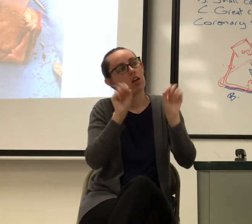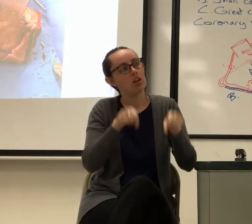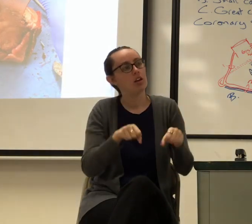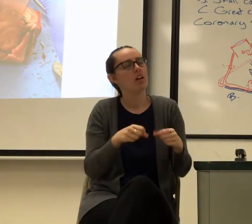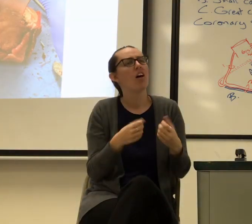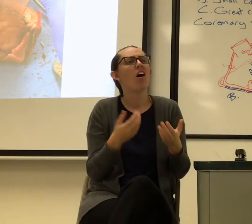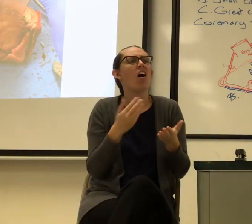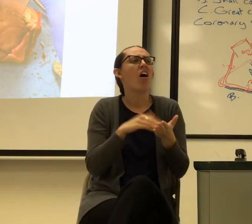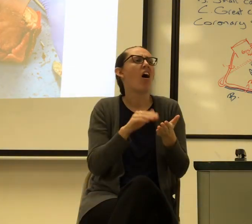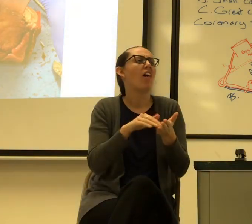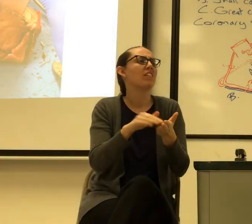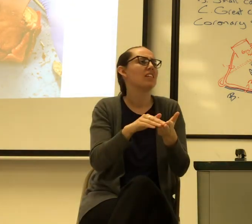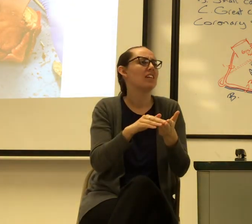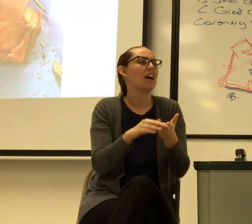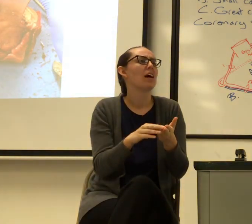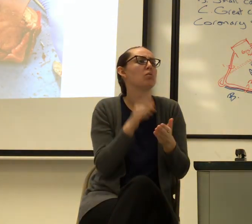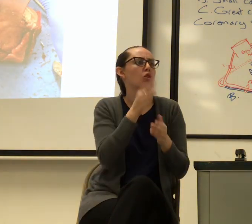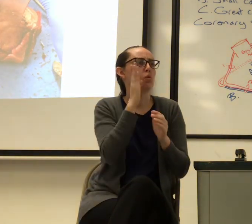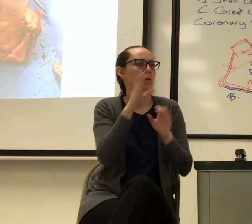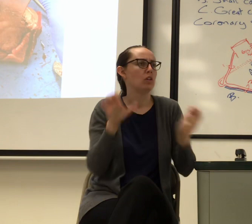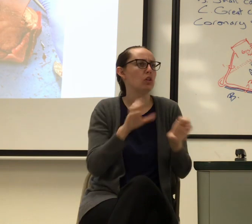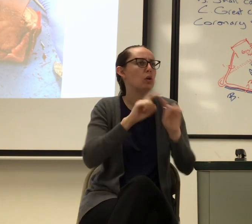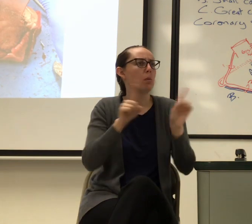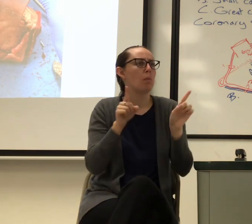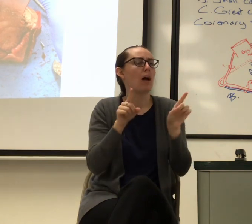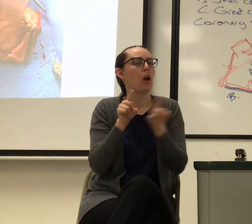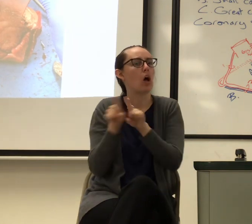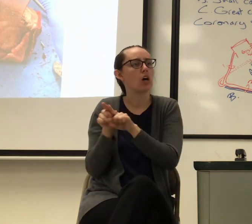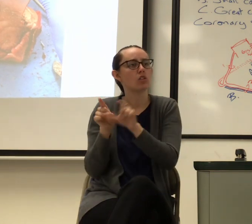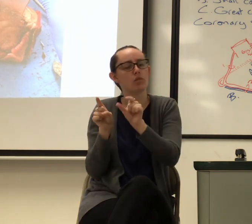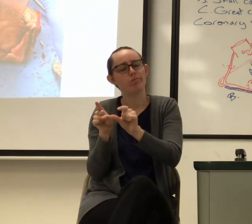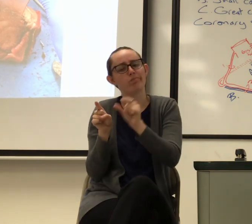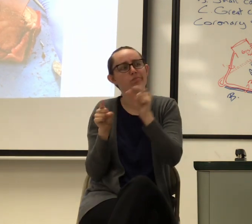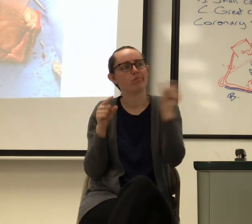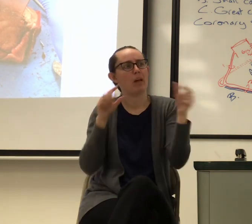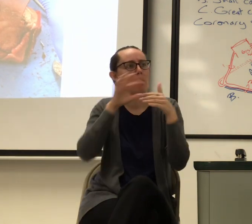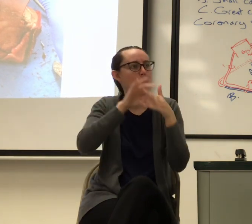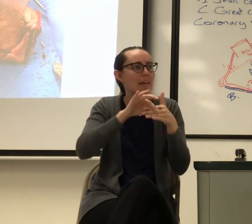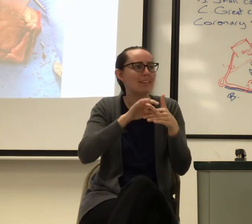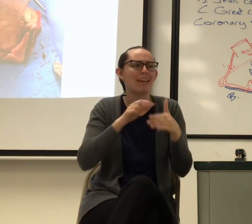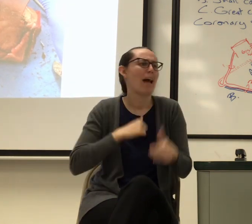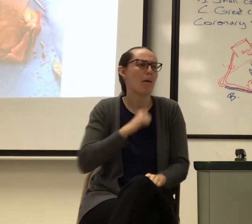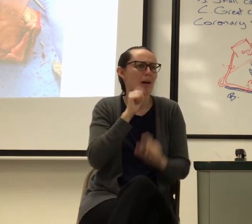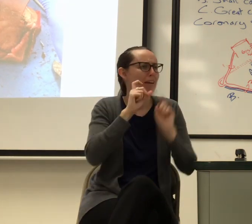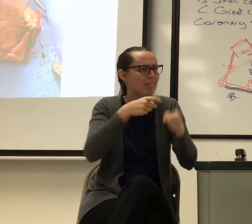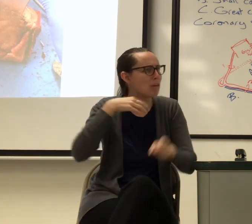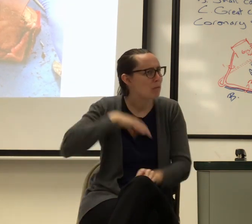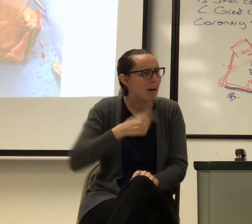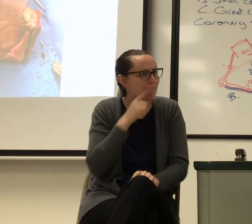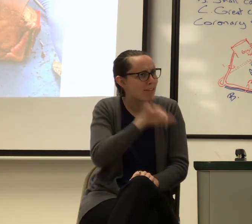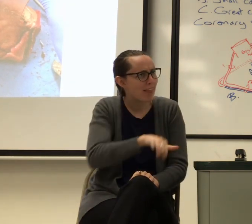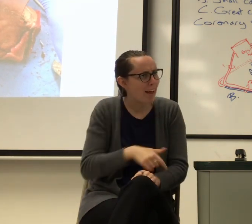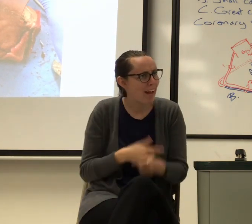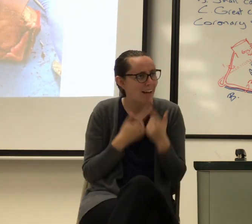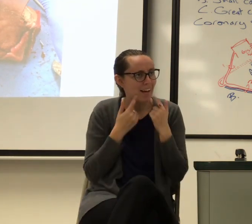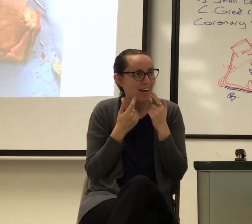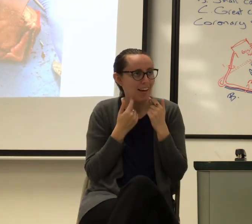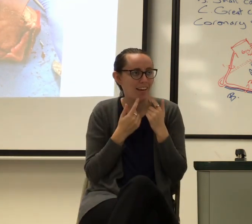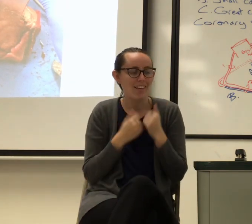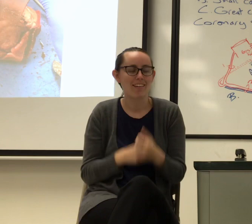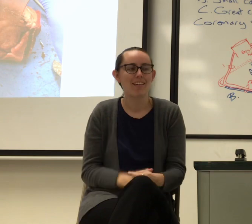it. I'm not giving you credit for that. This is what I want to see. Okay. I'm very finicky about bonus points because